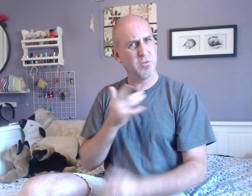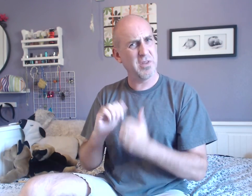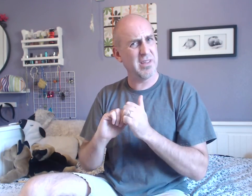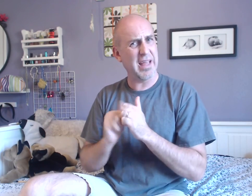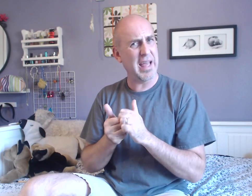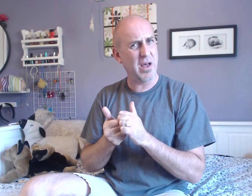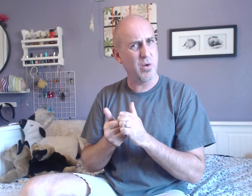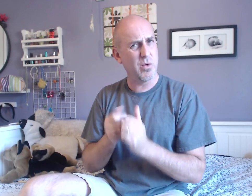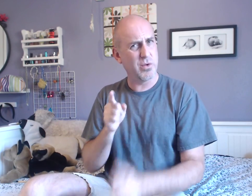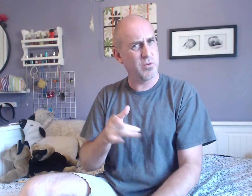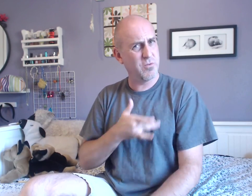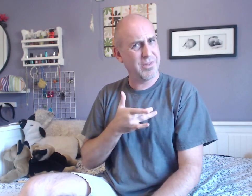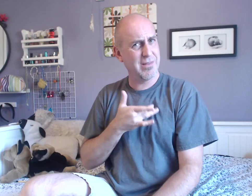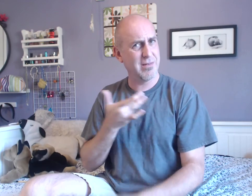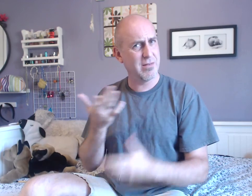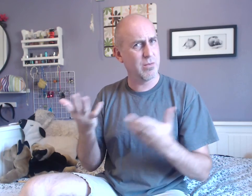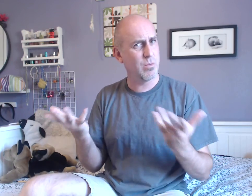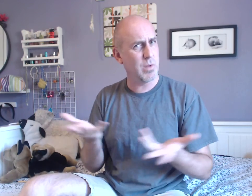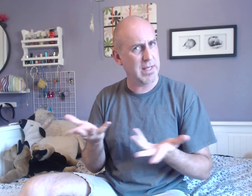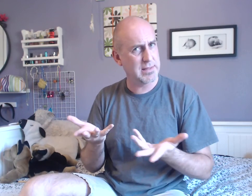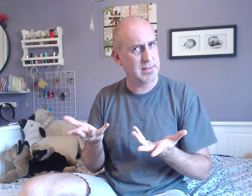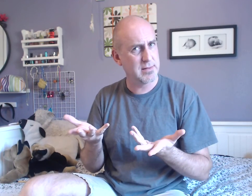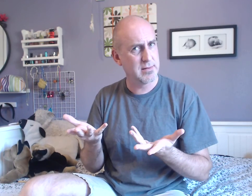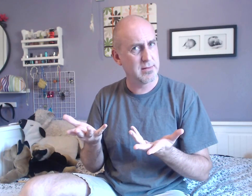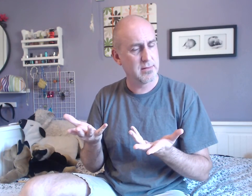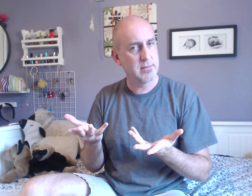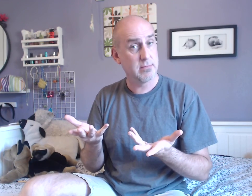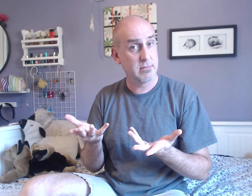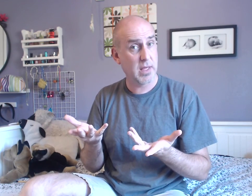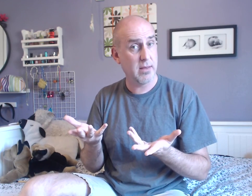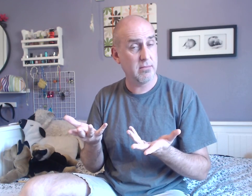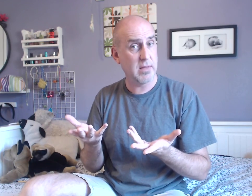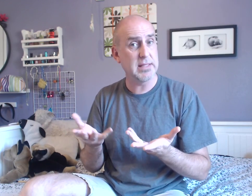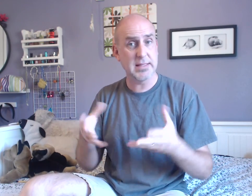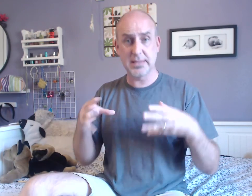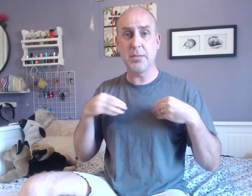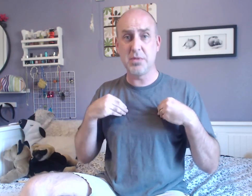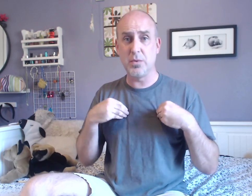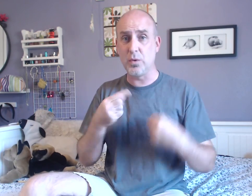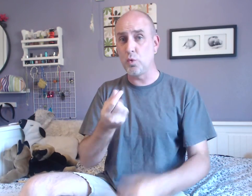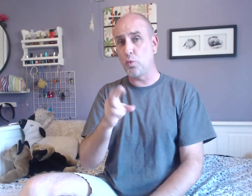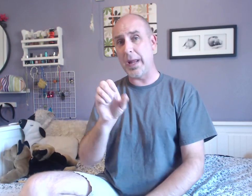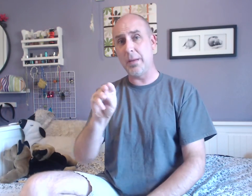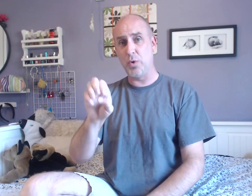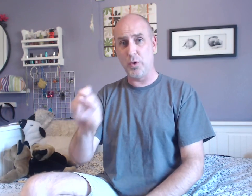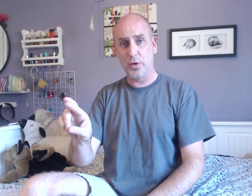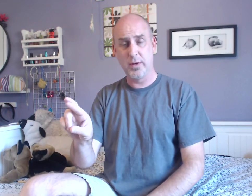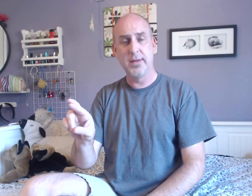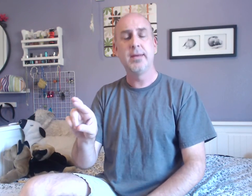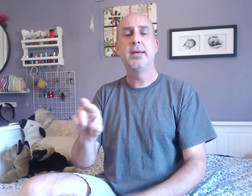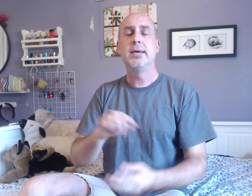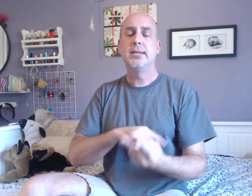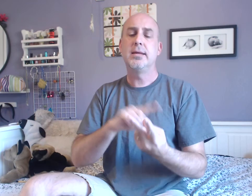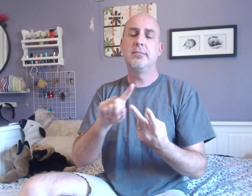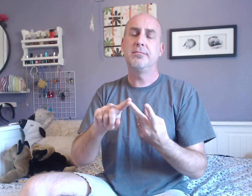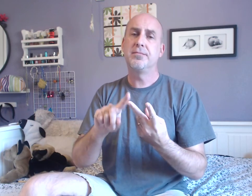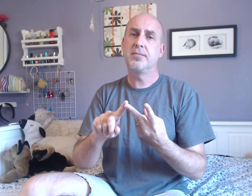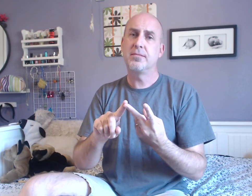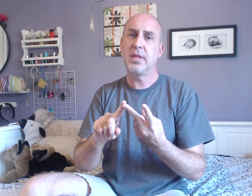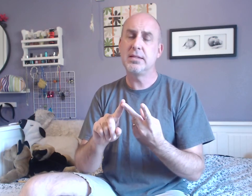feel how, or you feel what. Okay, that's acceptable grammar. Then a